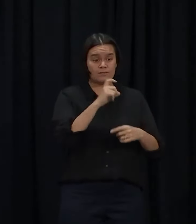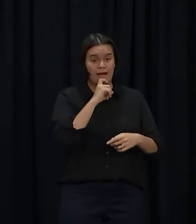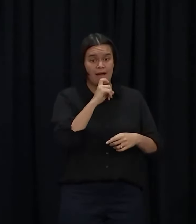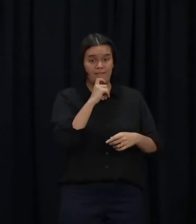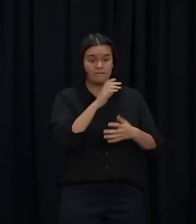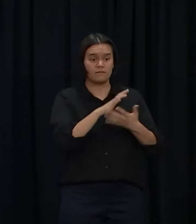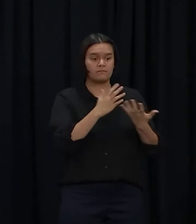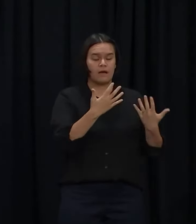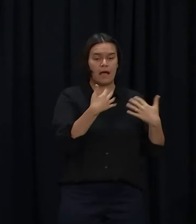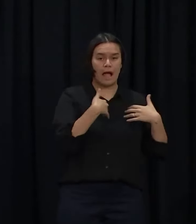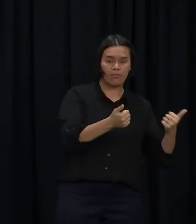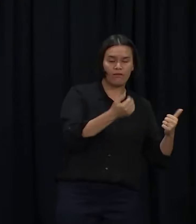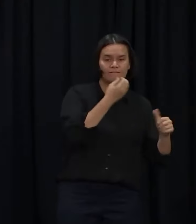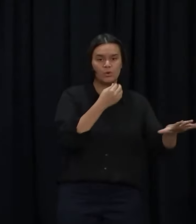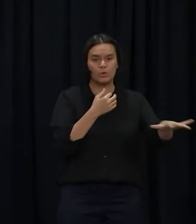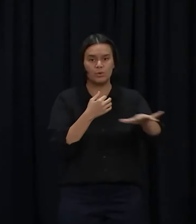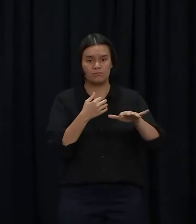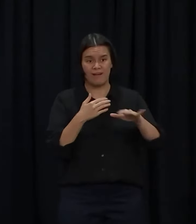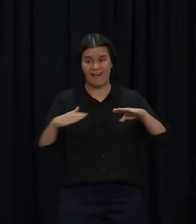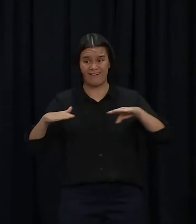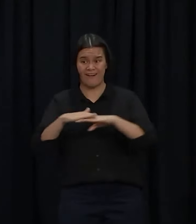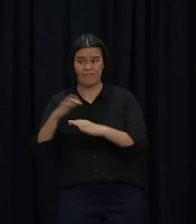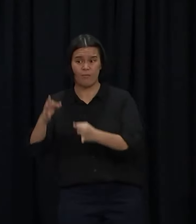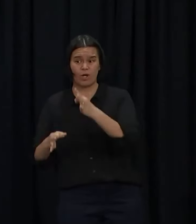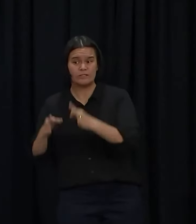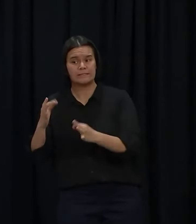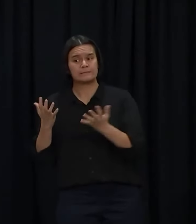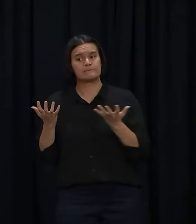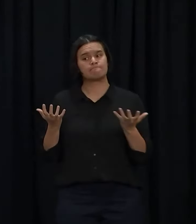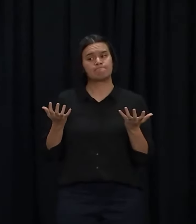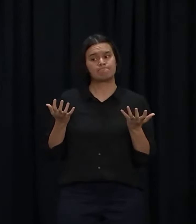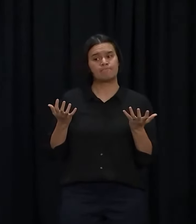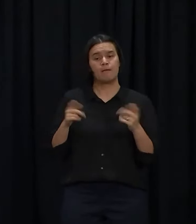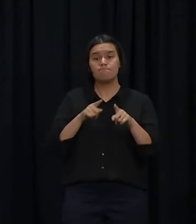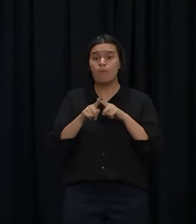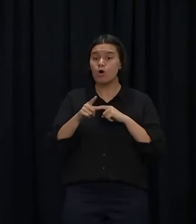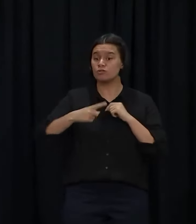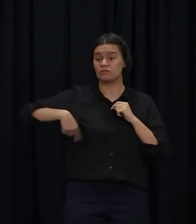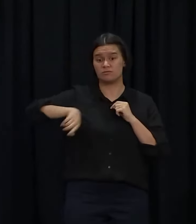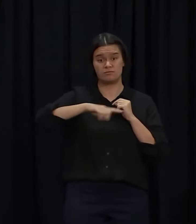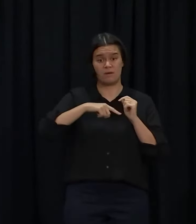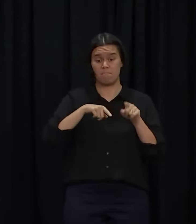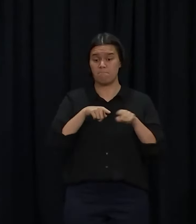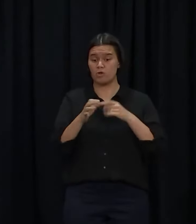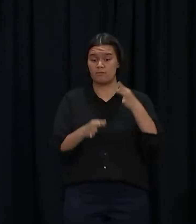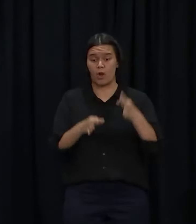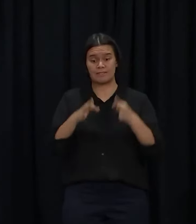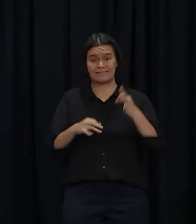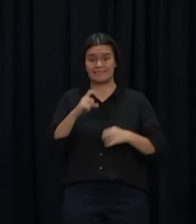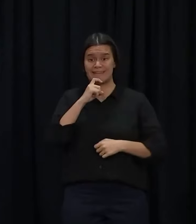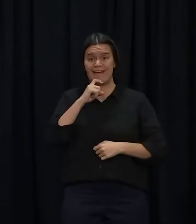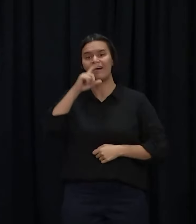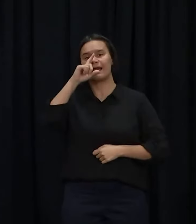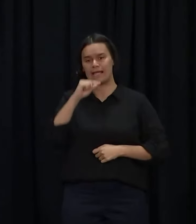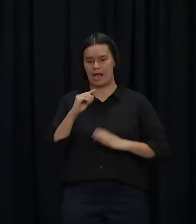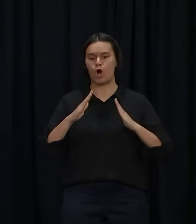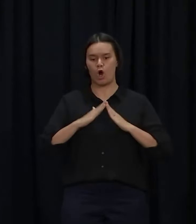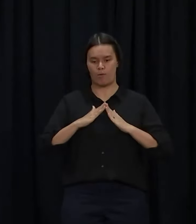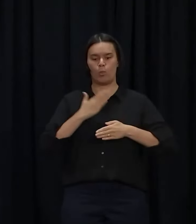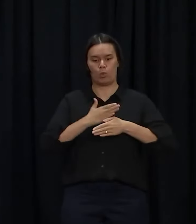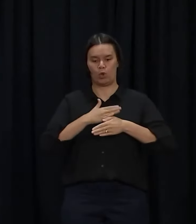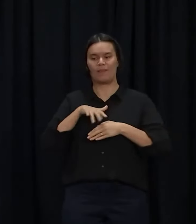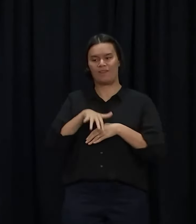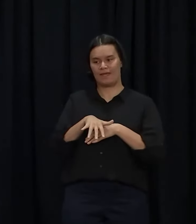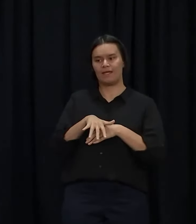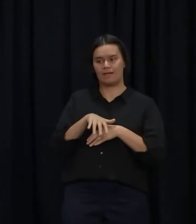worker, and for the most part, many of us, of course, can do our jobs from isolation, and so that would be our consideration, but it's for someone else actually to